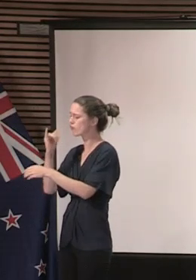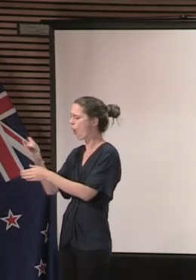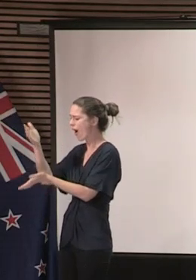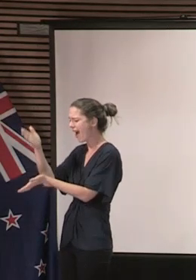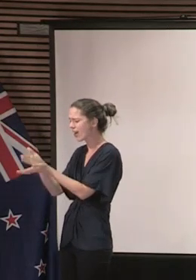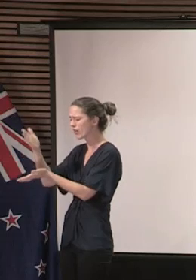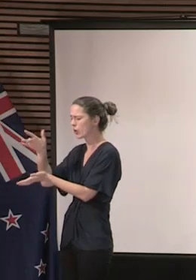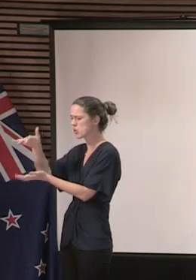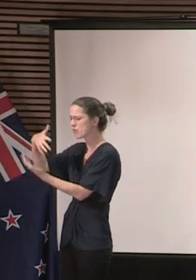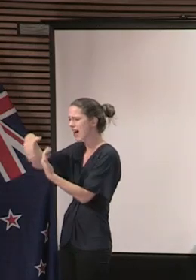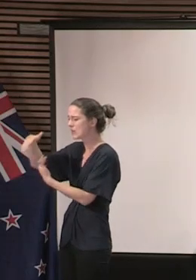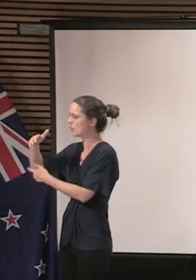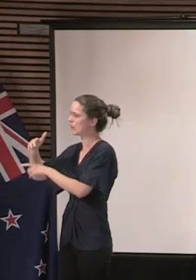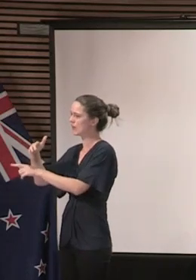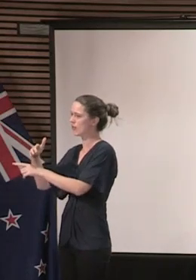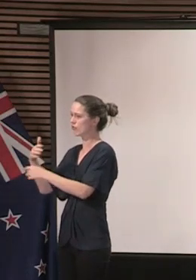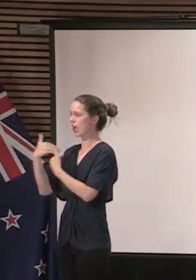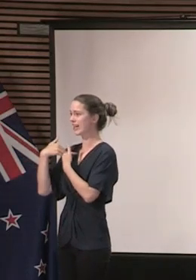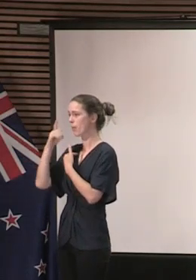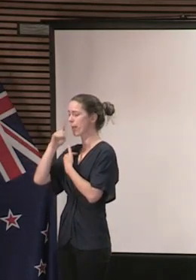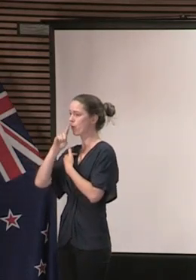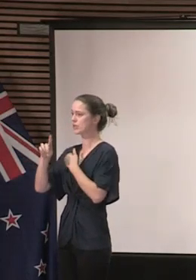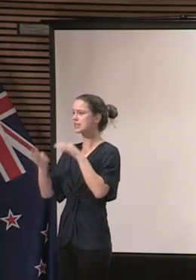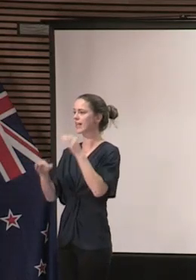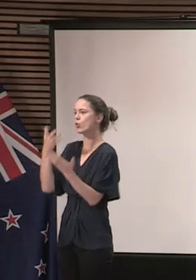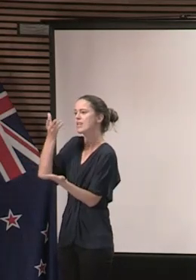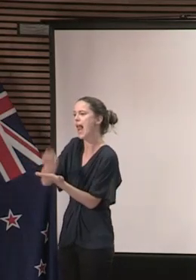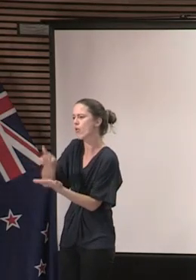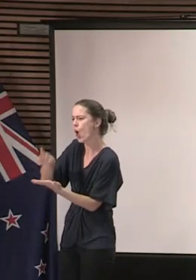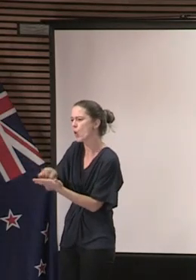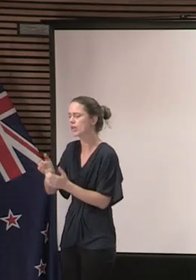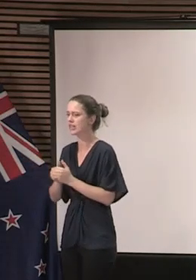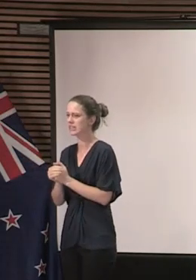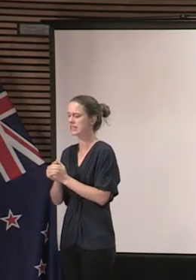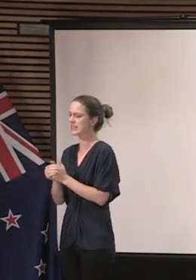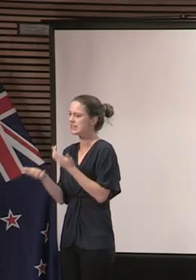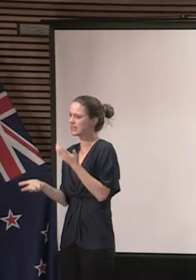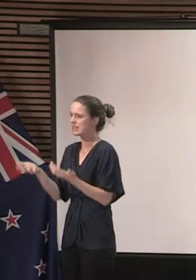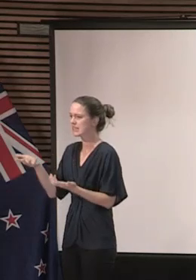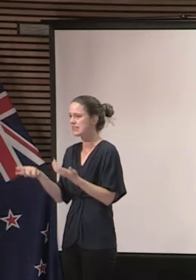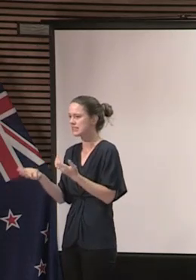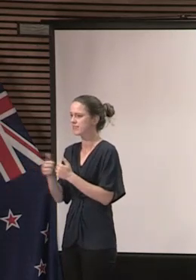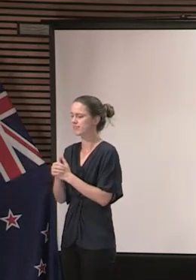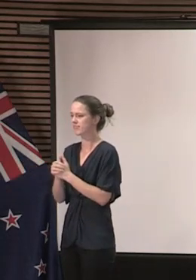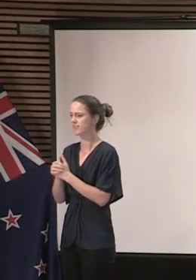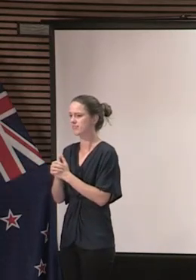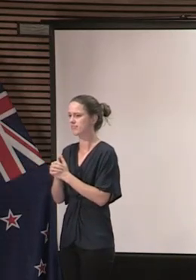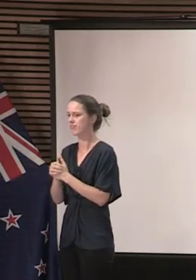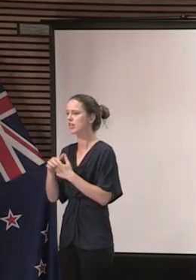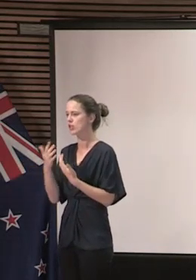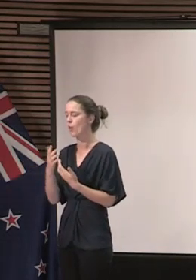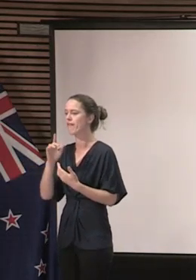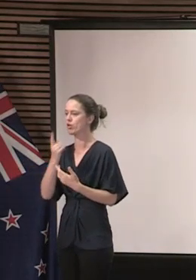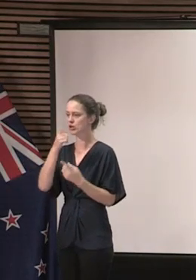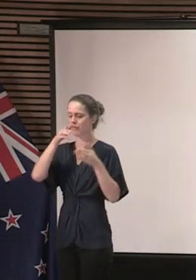close contact with. It relies on uptake of citizens. There are many reasons why, first and foremost, your foundation needs to be